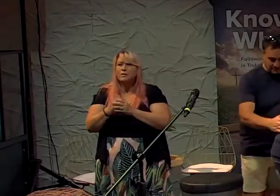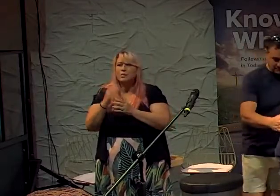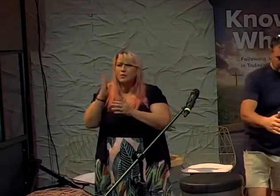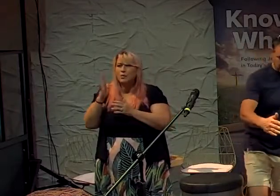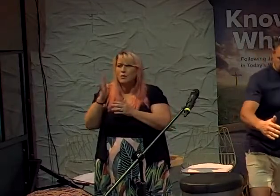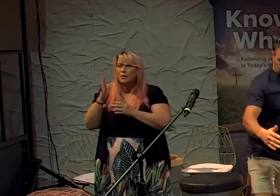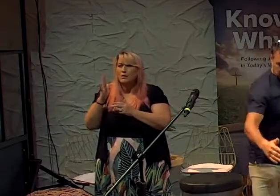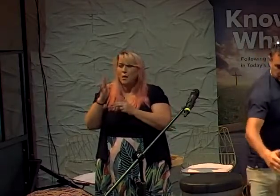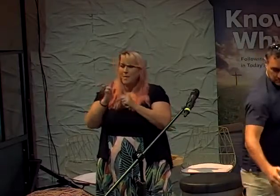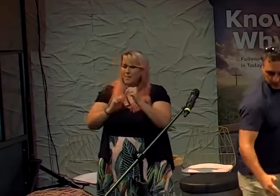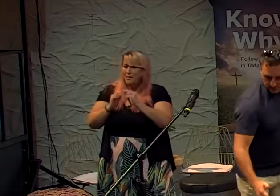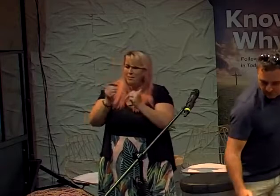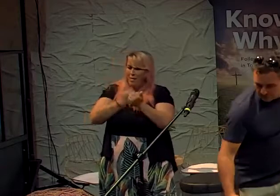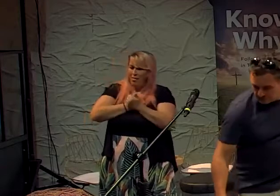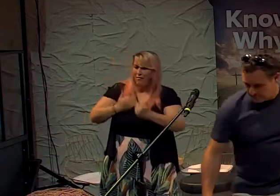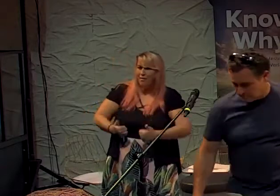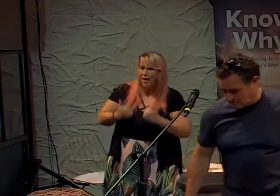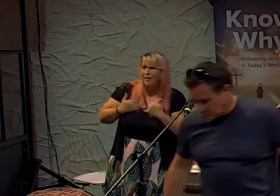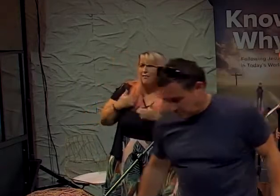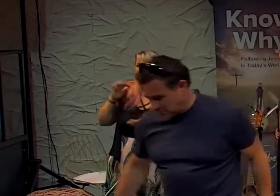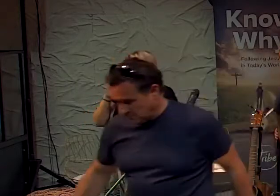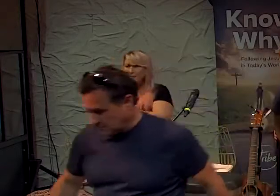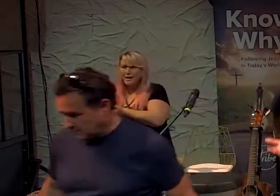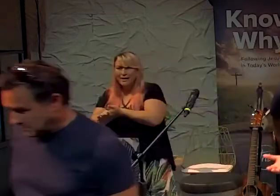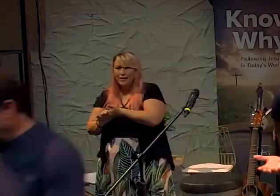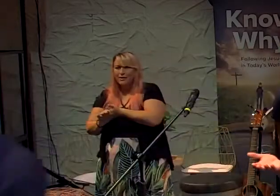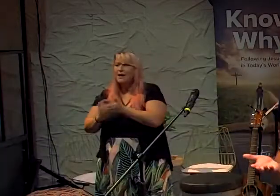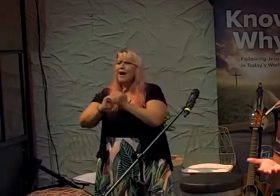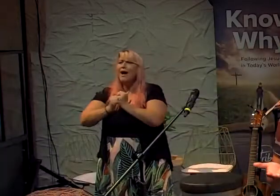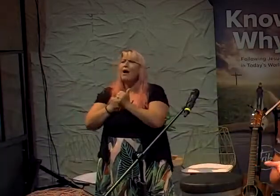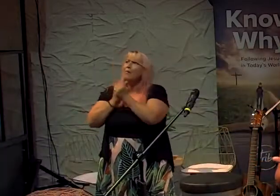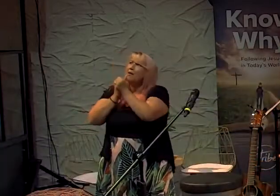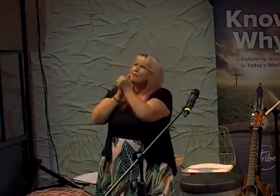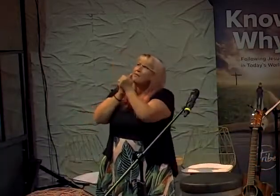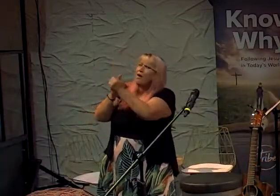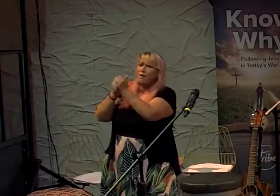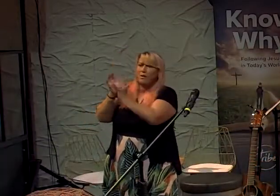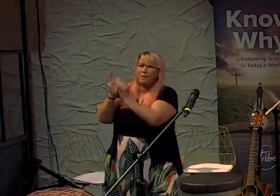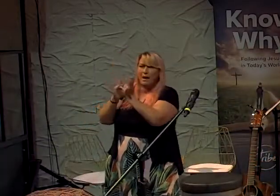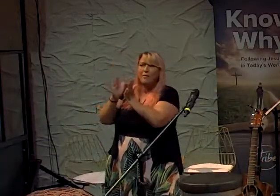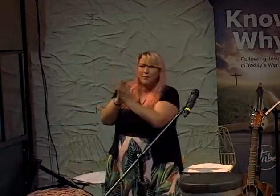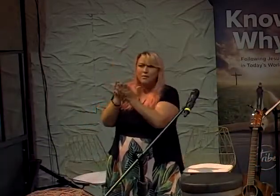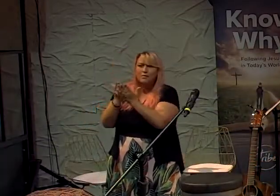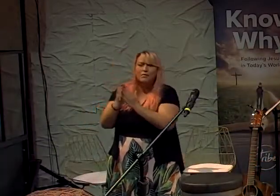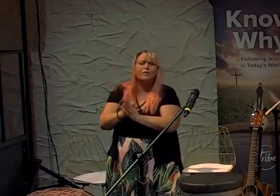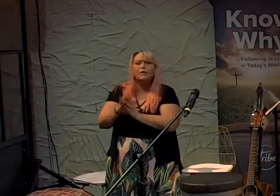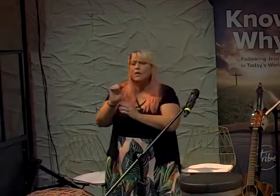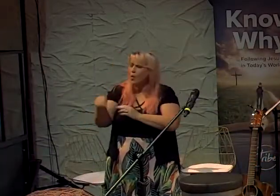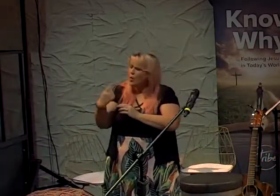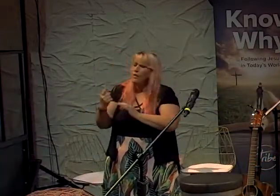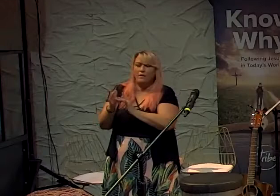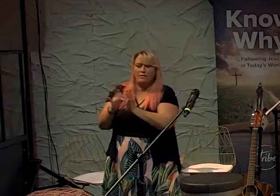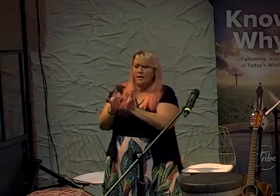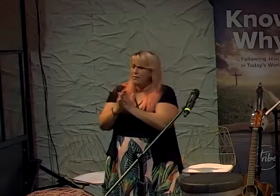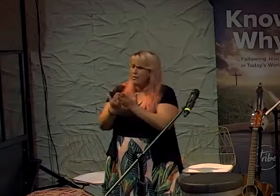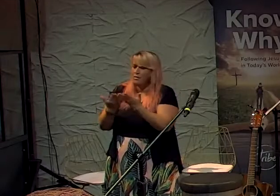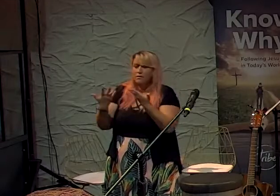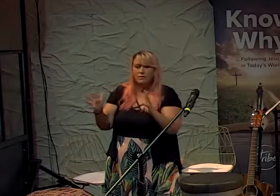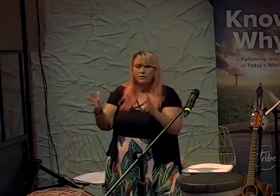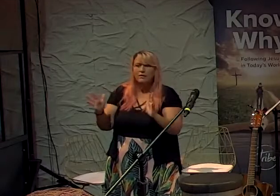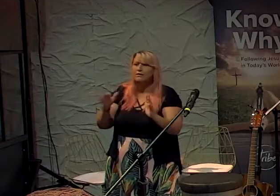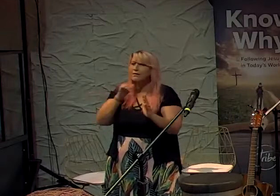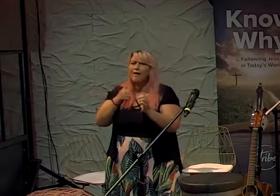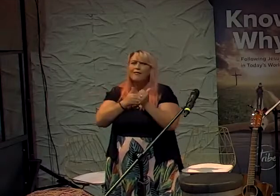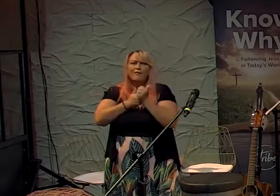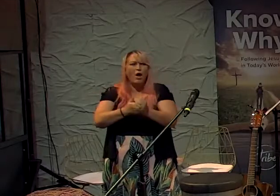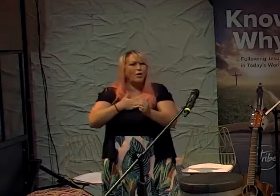my love life and my marriage by obeying the Bible and only the Bible, and not follow